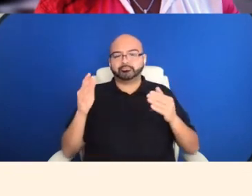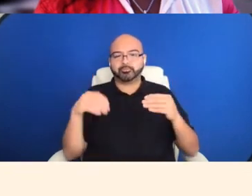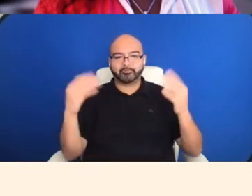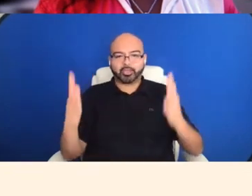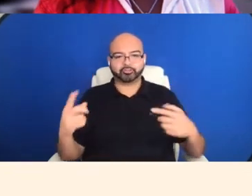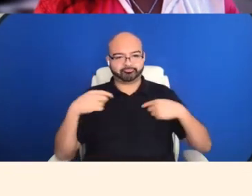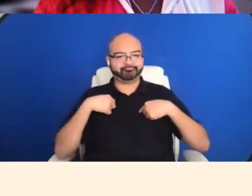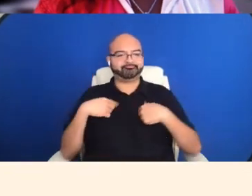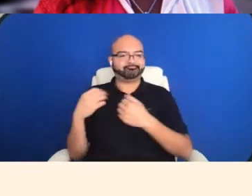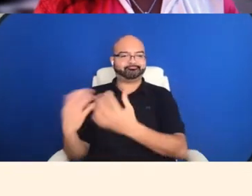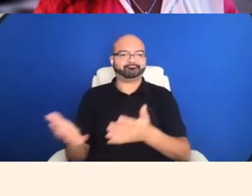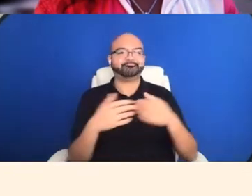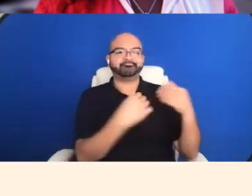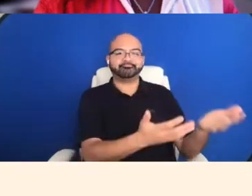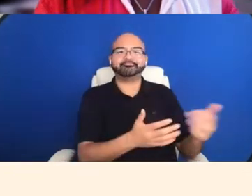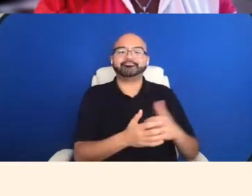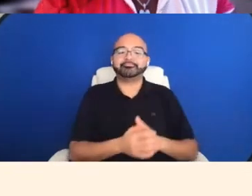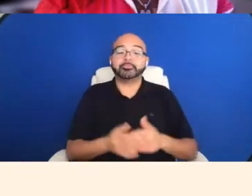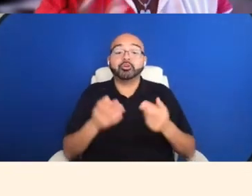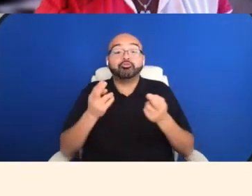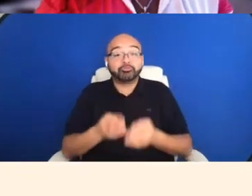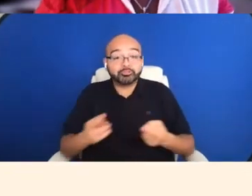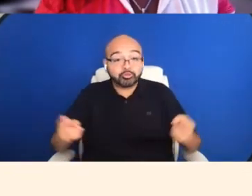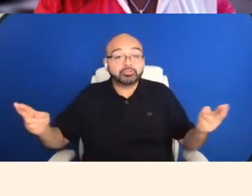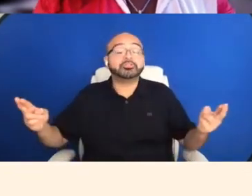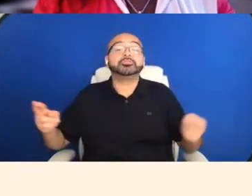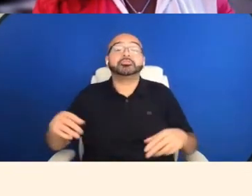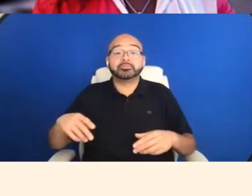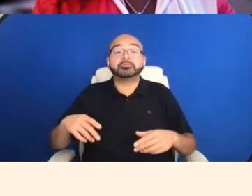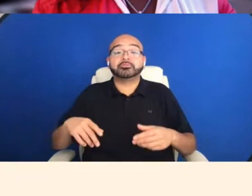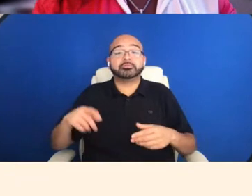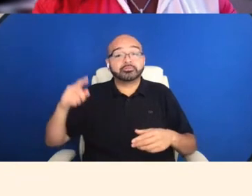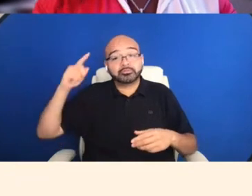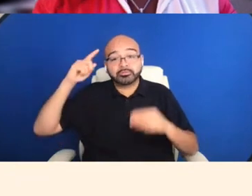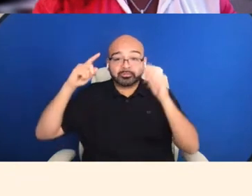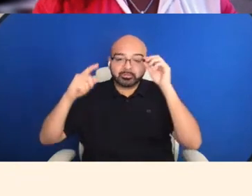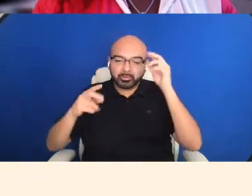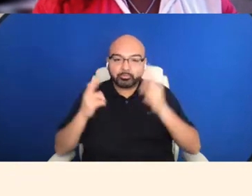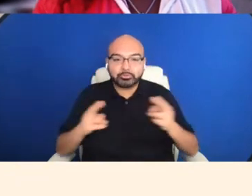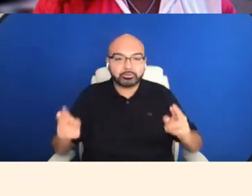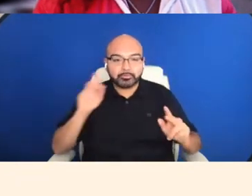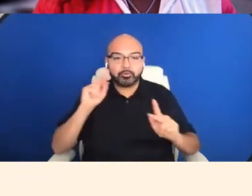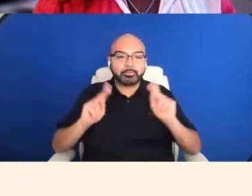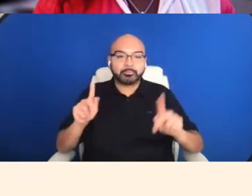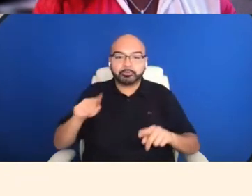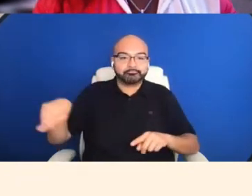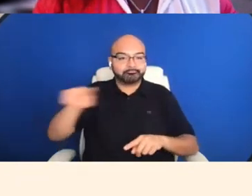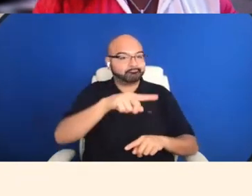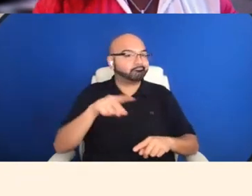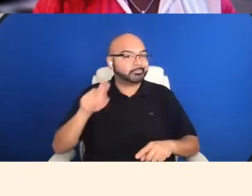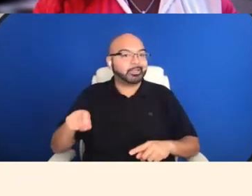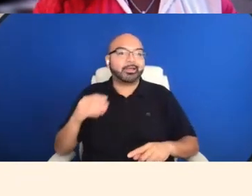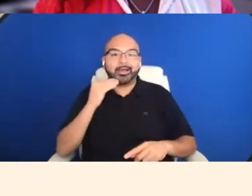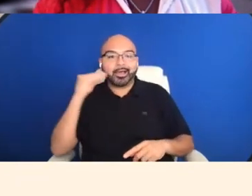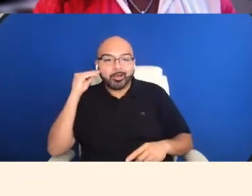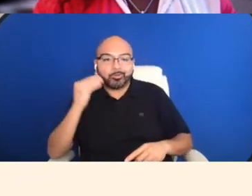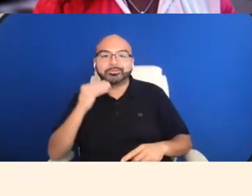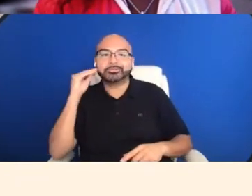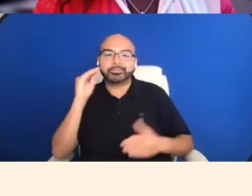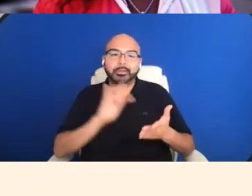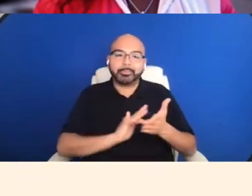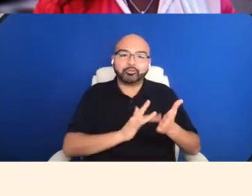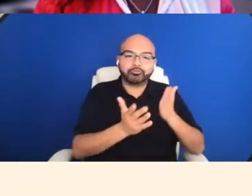provide resources to individuals or literature resources to individuals that might be in need of housing, medical services,